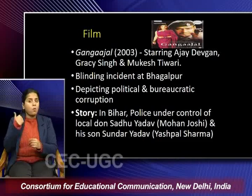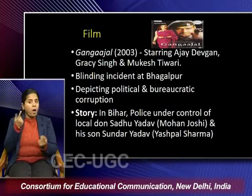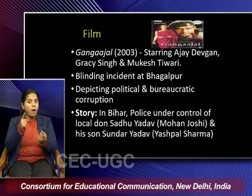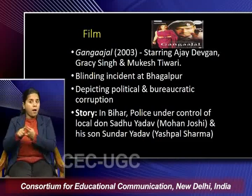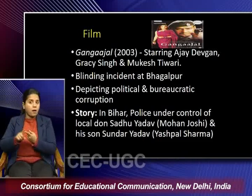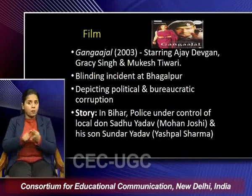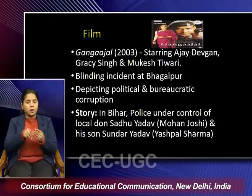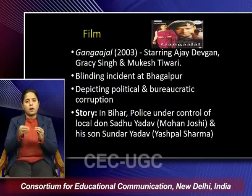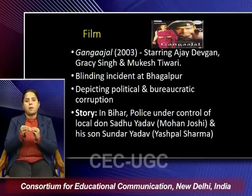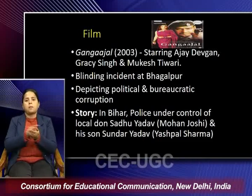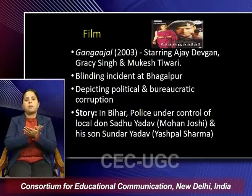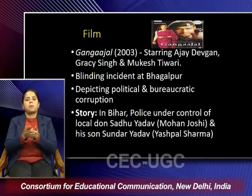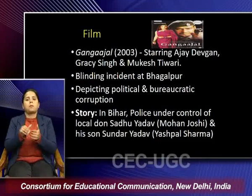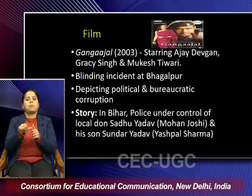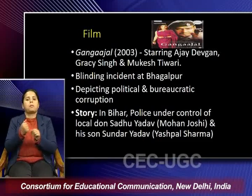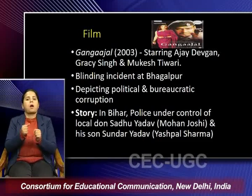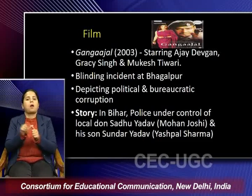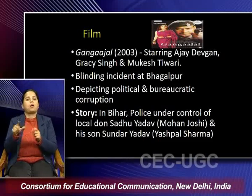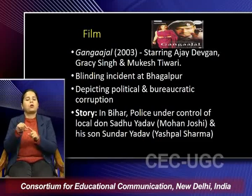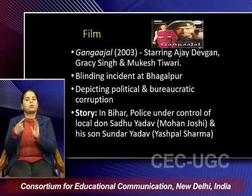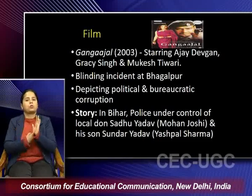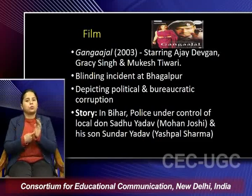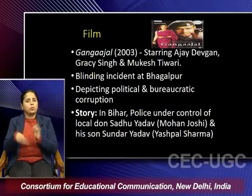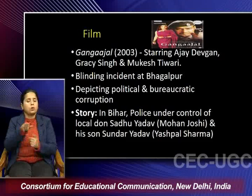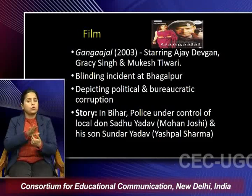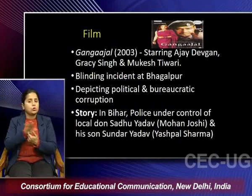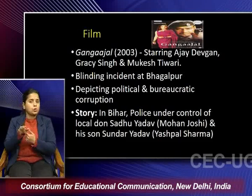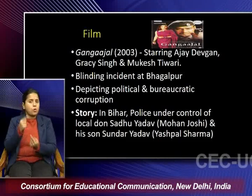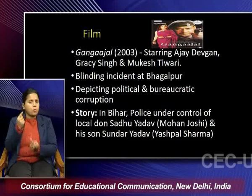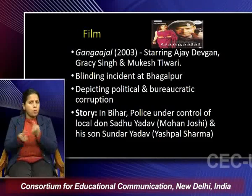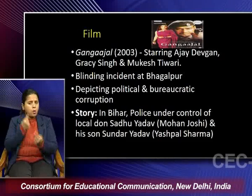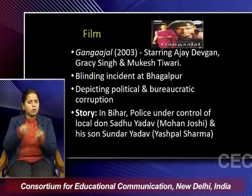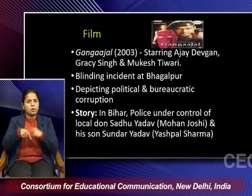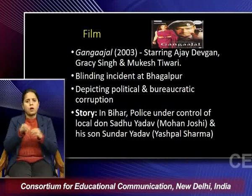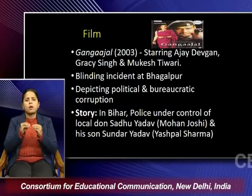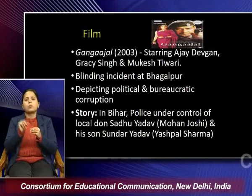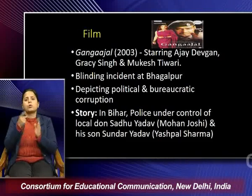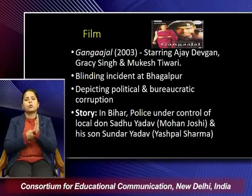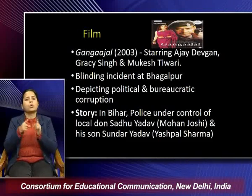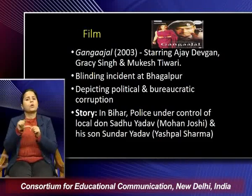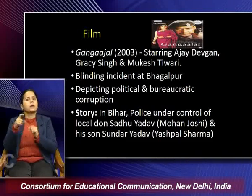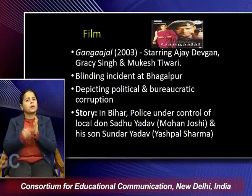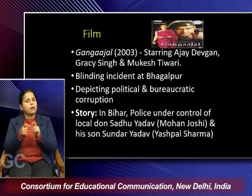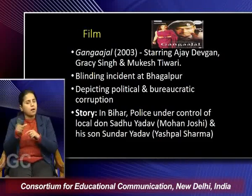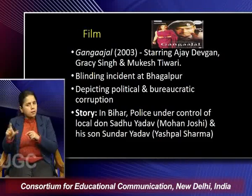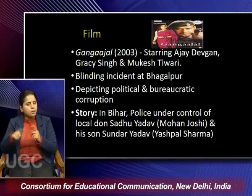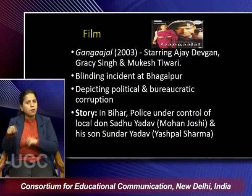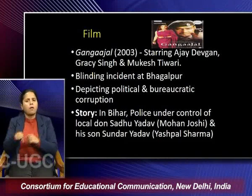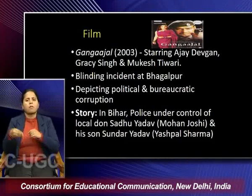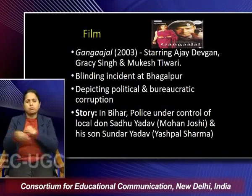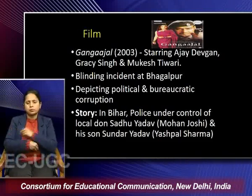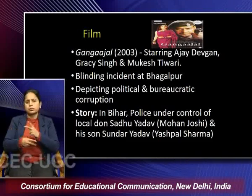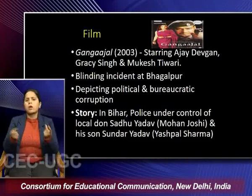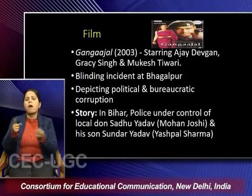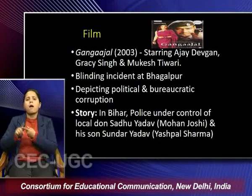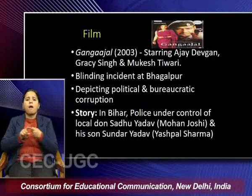at Bhagalpur. It was depicting the political and the bureaucratic corruption which is there.